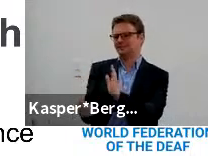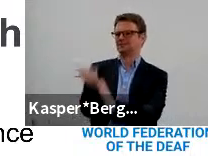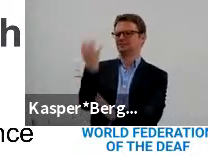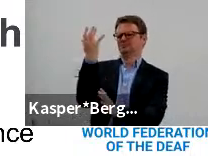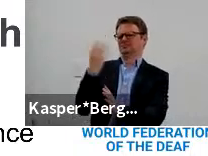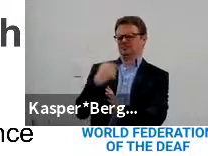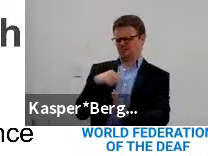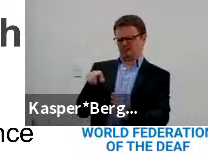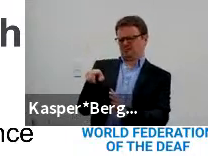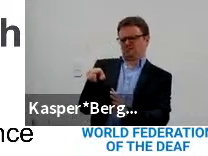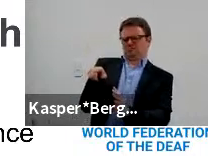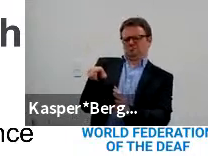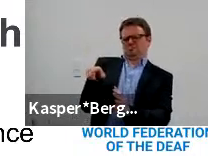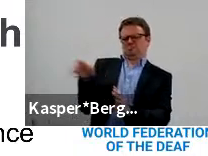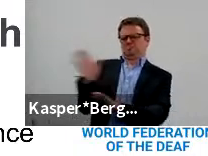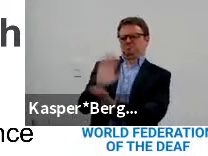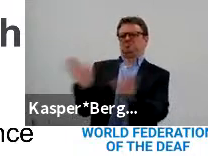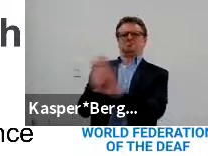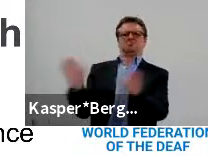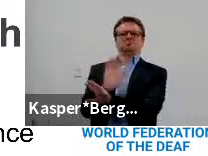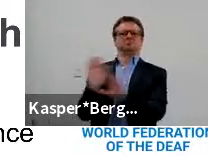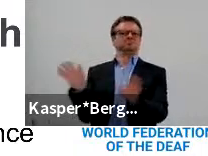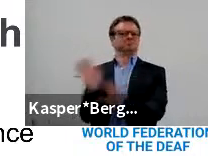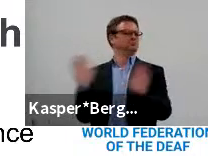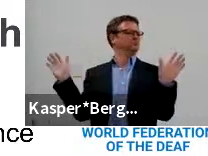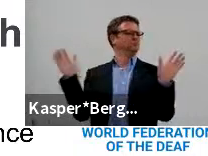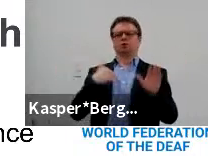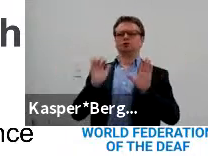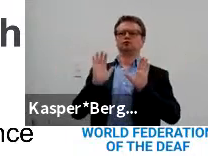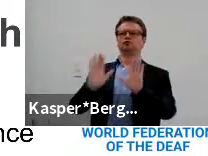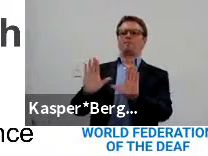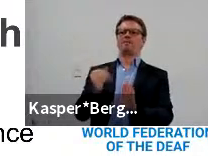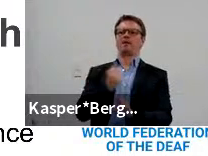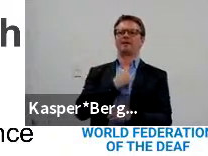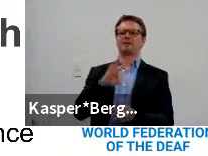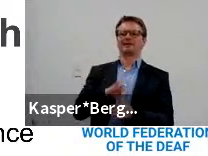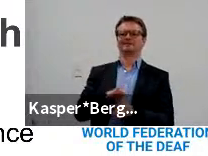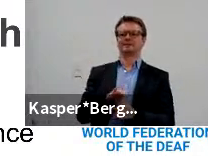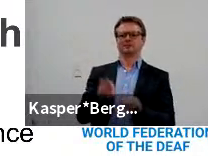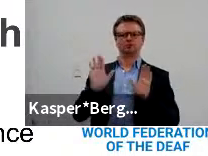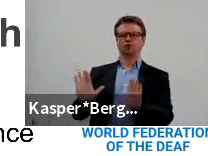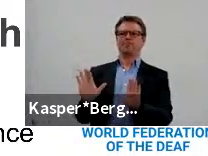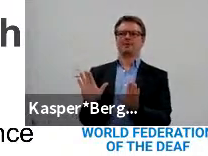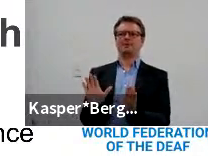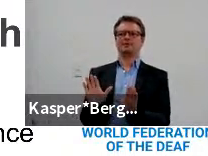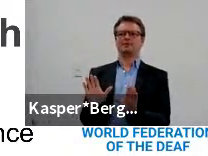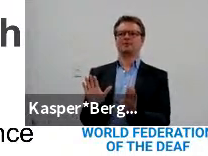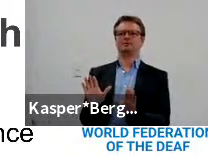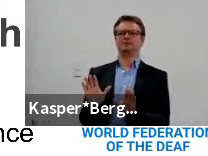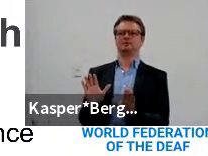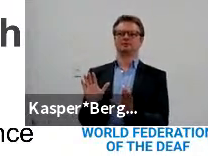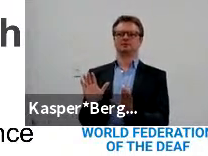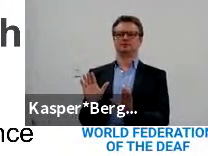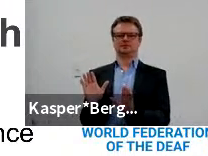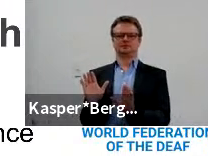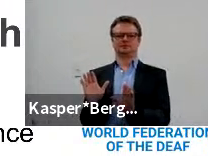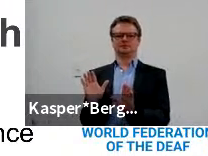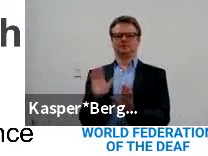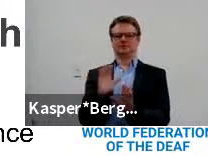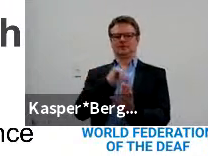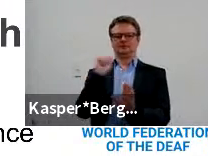And regarding the side effects, they can see, oh, we don't dare to take this kind of medicine because